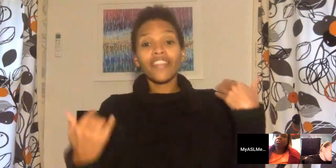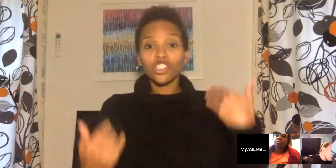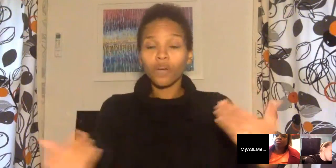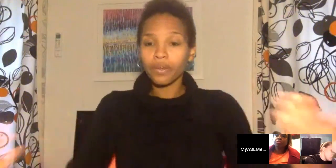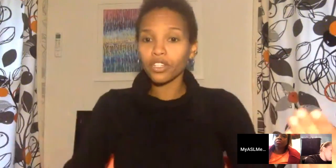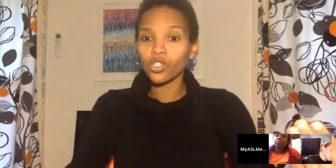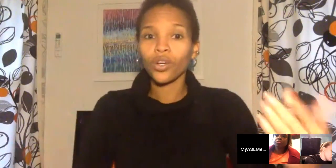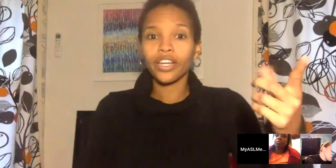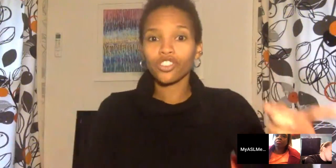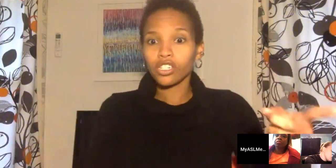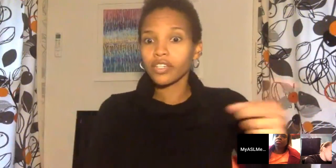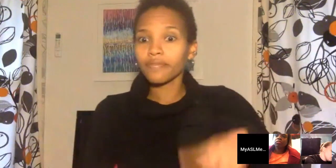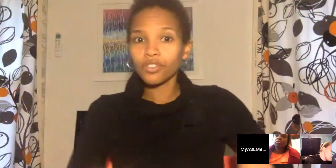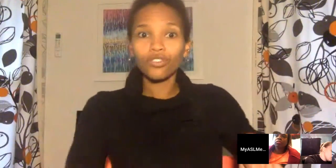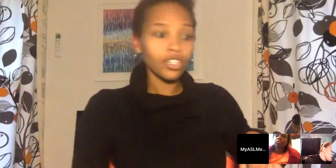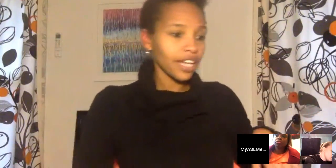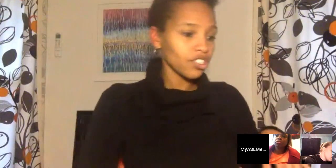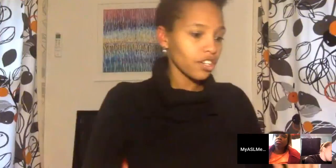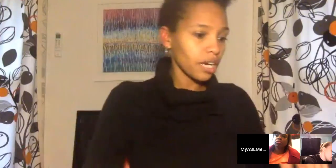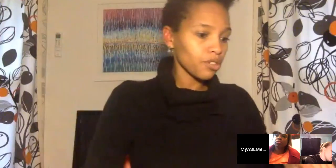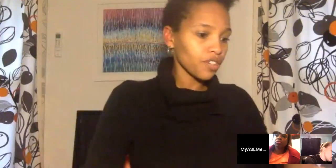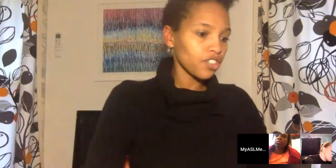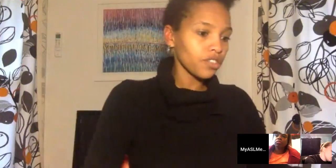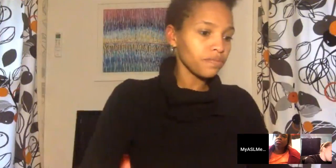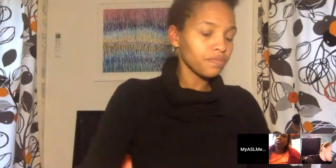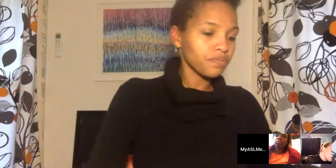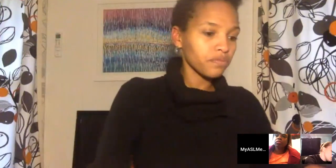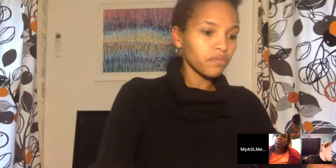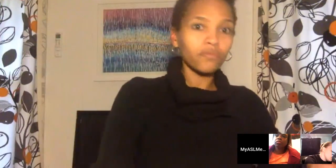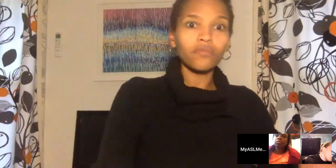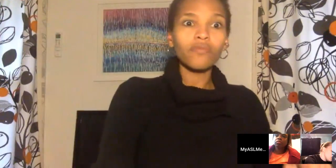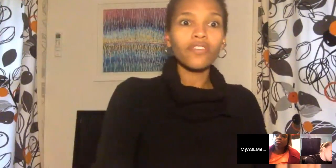then jump into the story like she did. So good. That's a good observation.